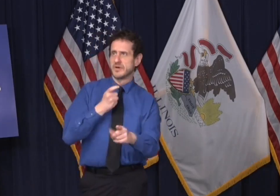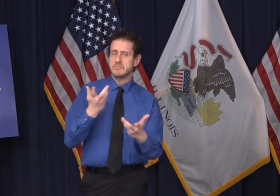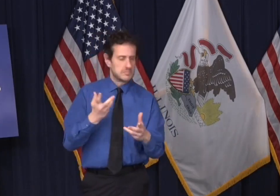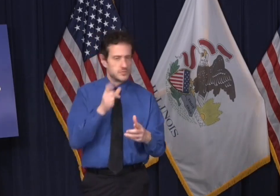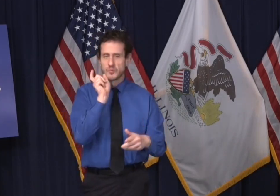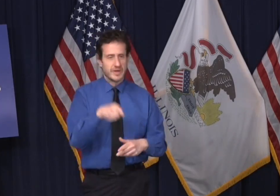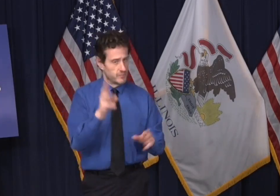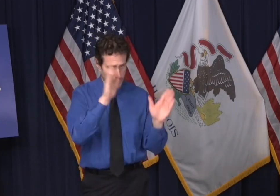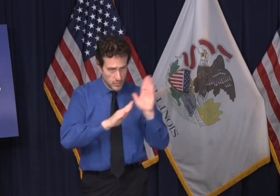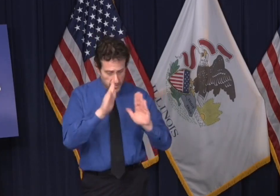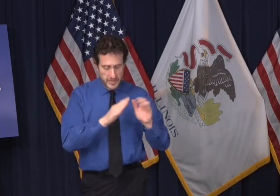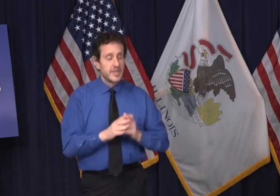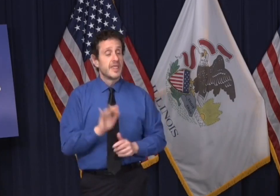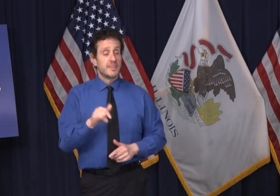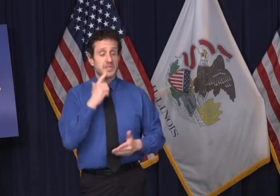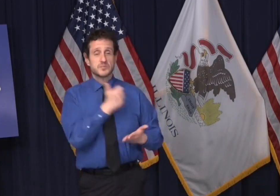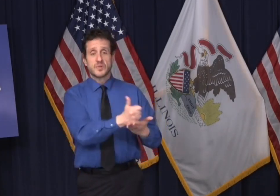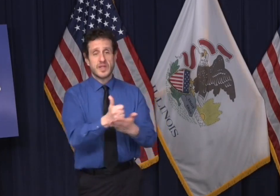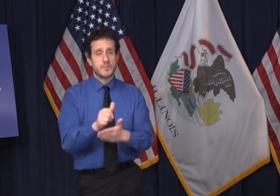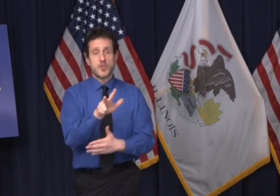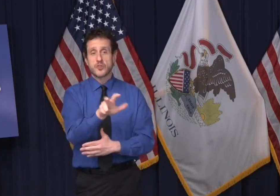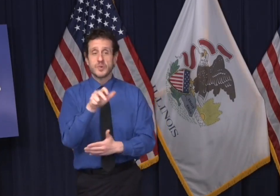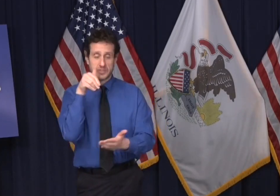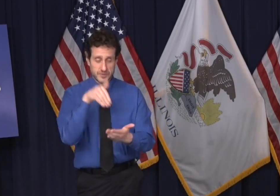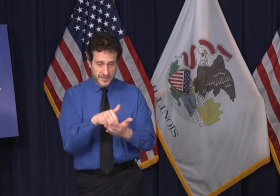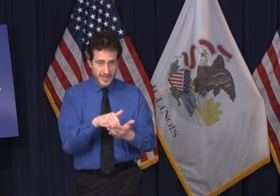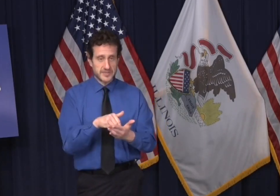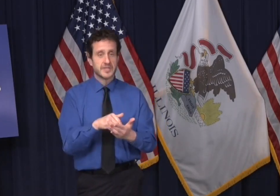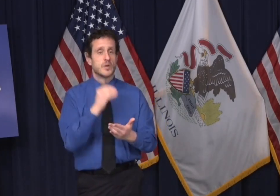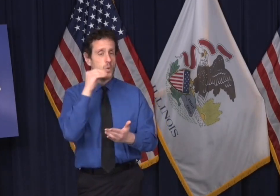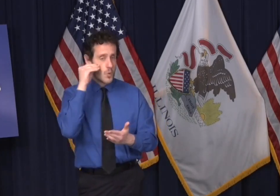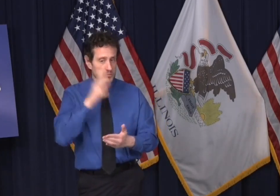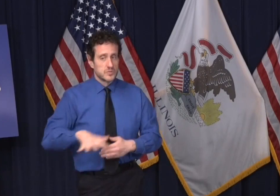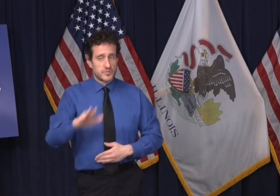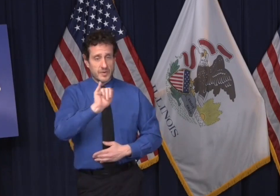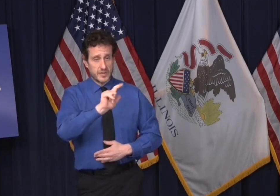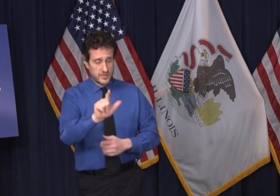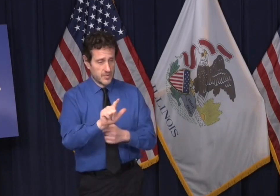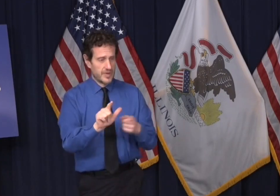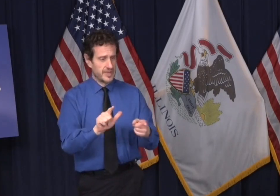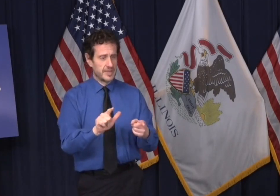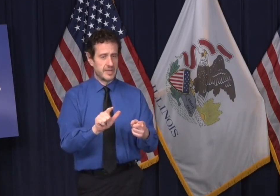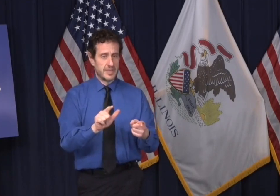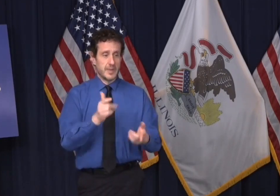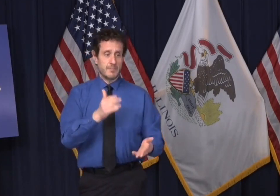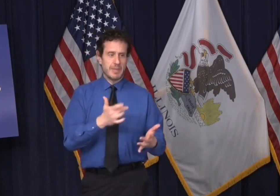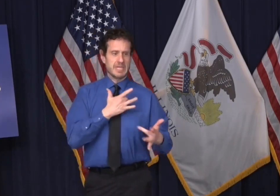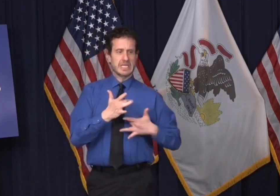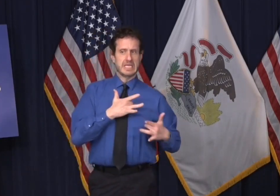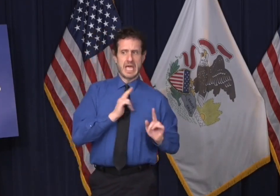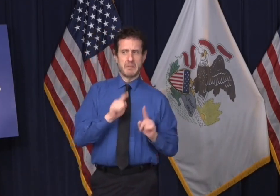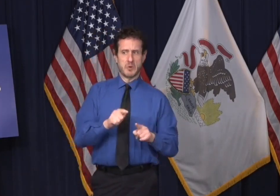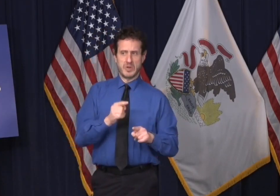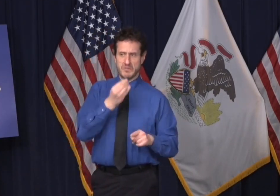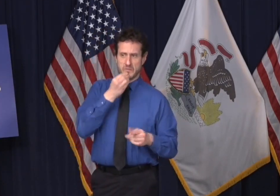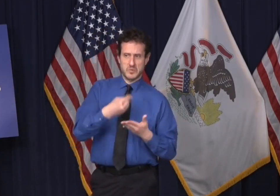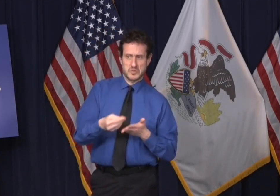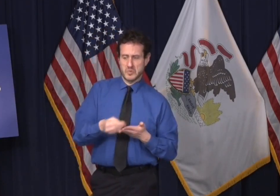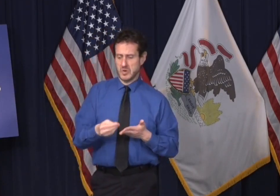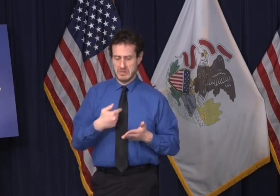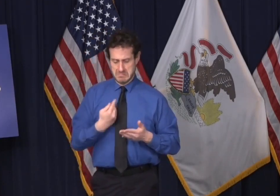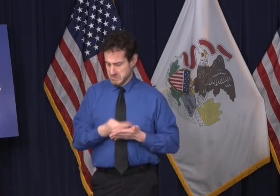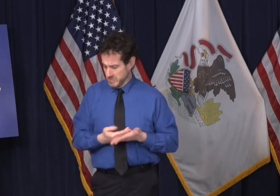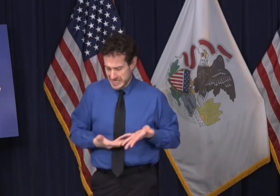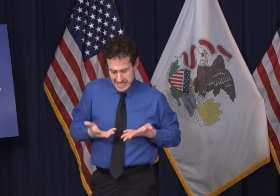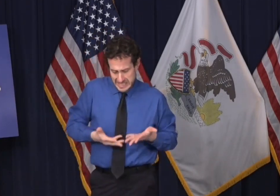for 300,000 Illinois households who will have a little less to worry about when they go to the grocery store. I want